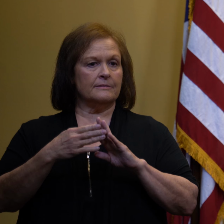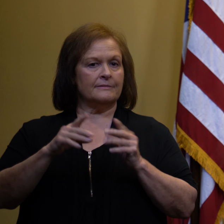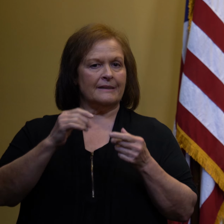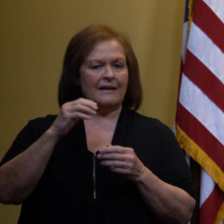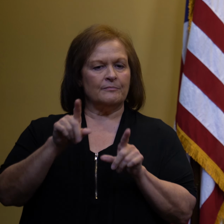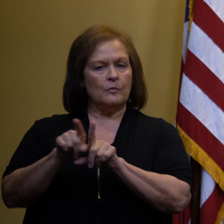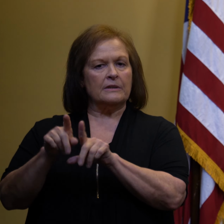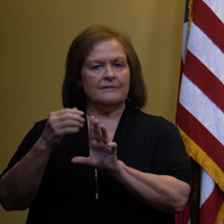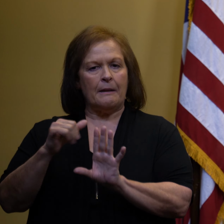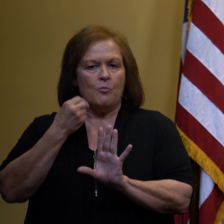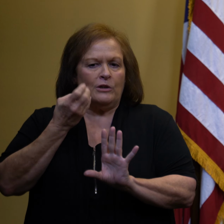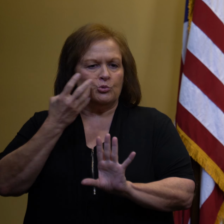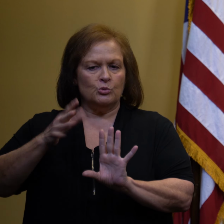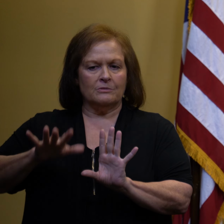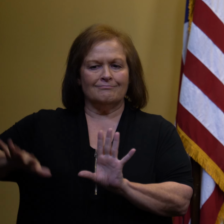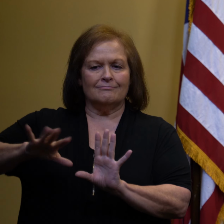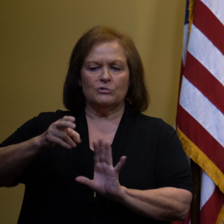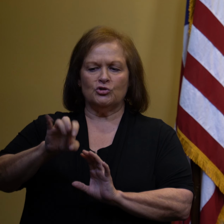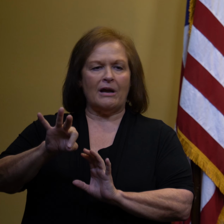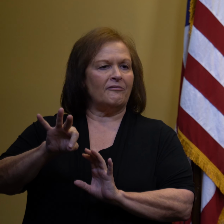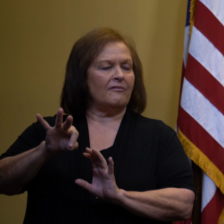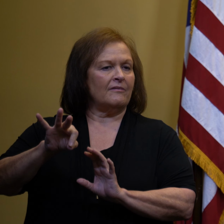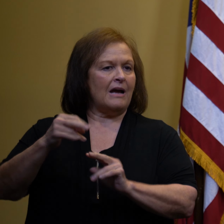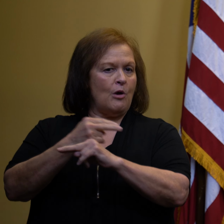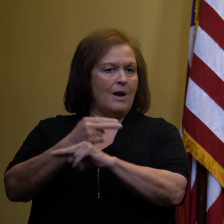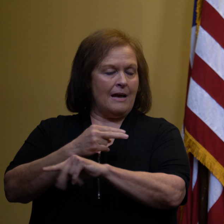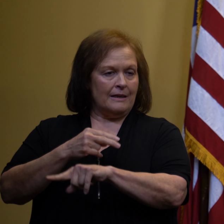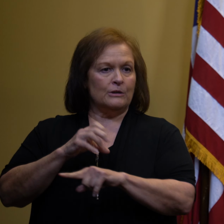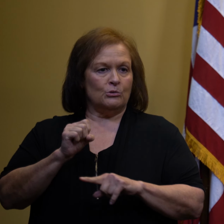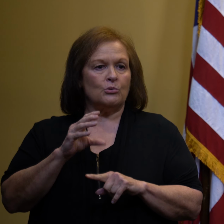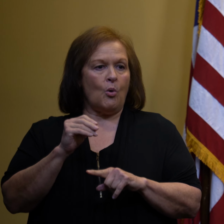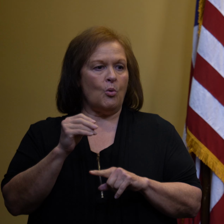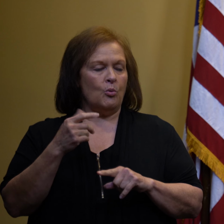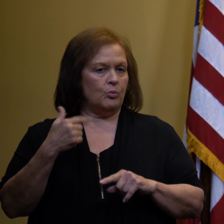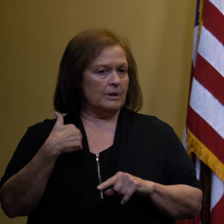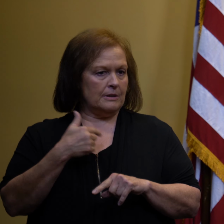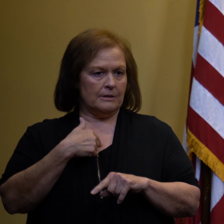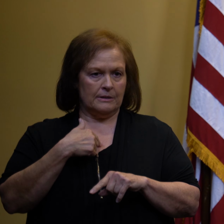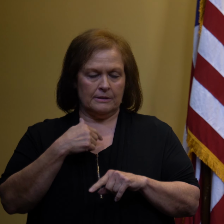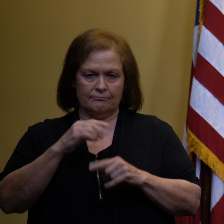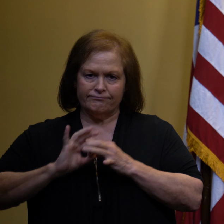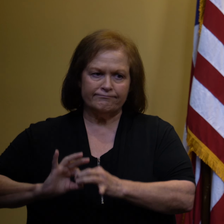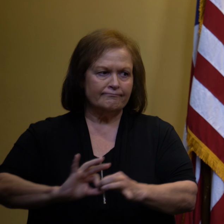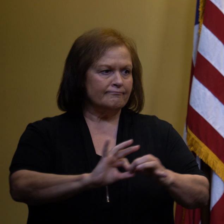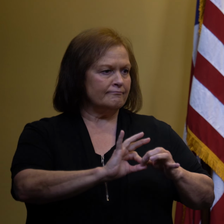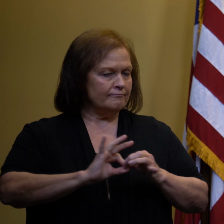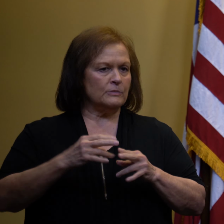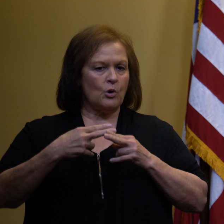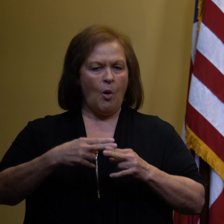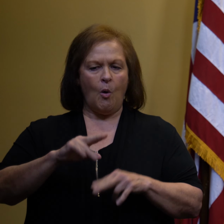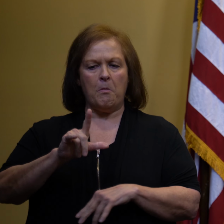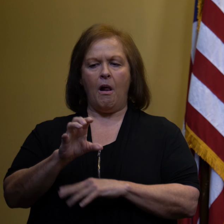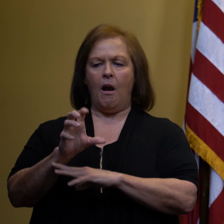prostitution and the like along Chef Mentor Highway. But it's been a coordinated effort that brought about Adopt the Block, which is our